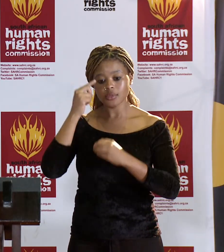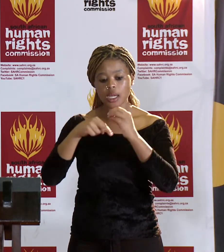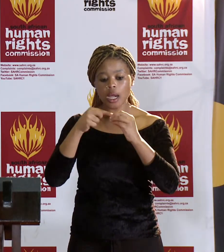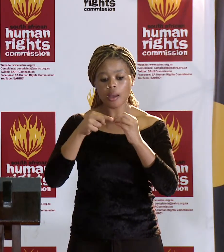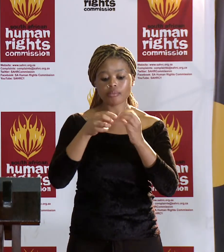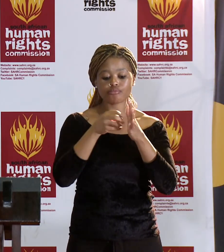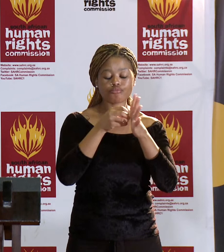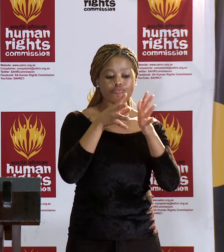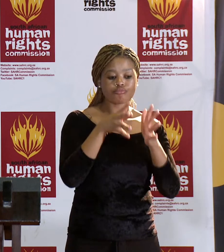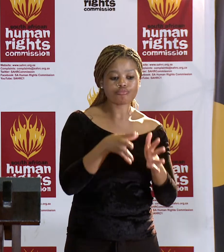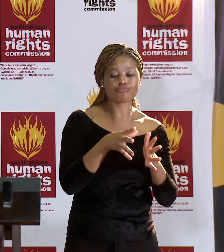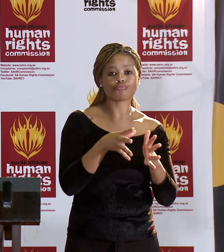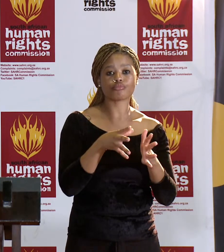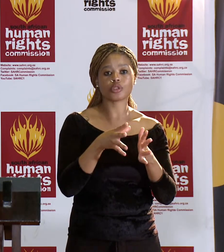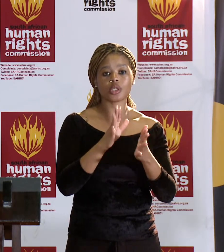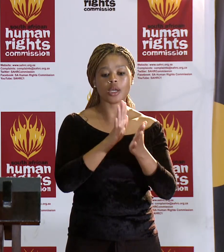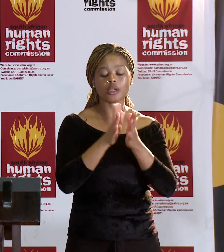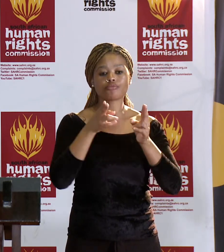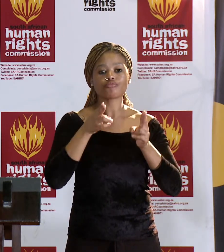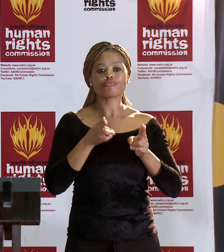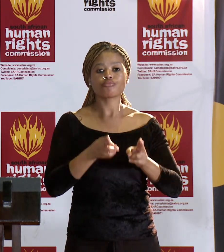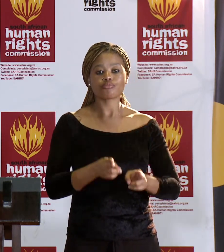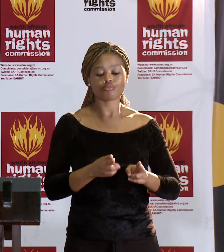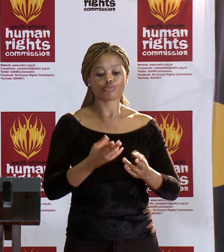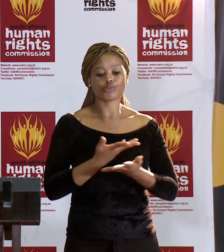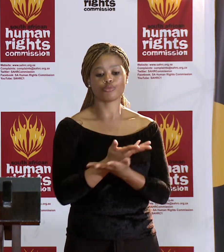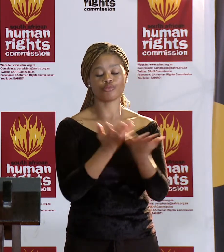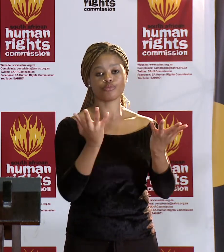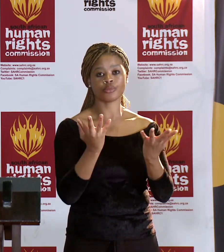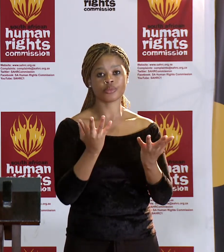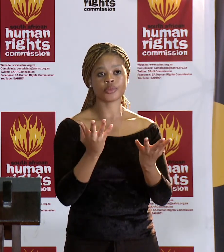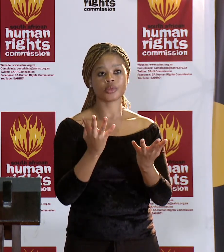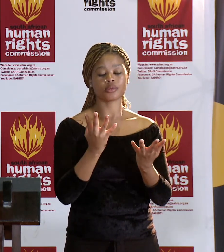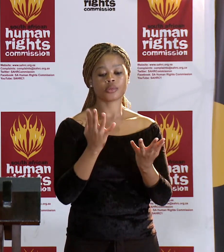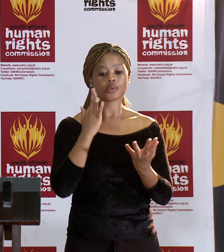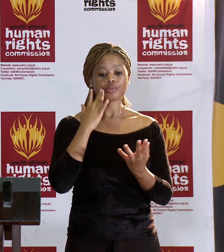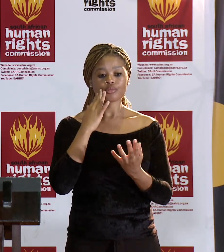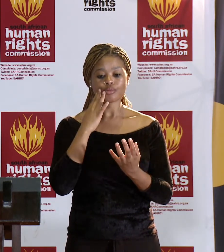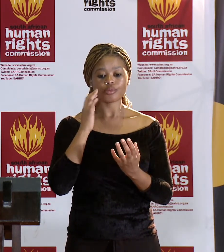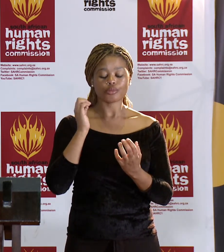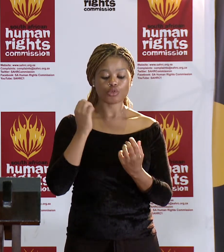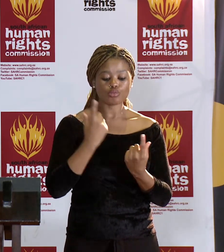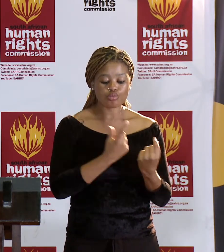to themselves and to humanity in general whilst deploying those